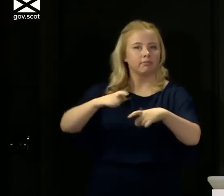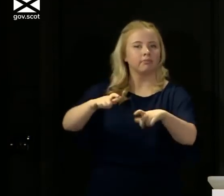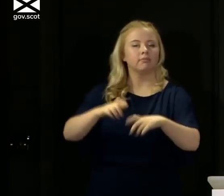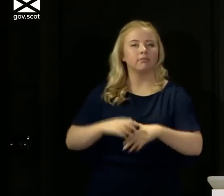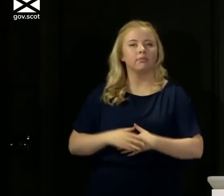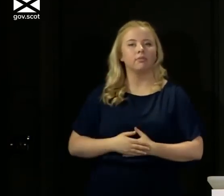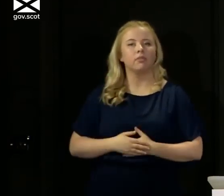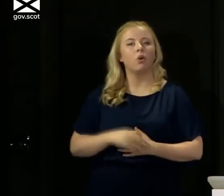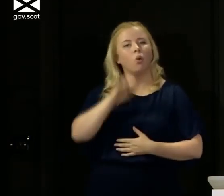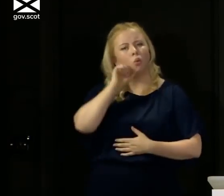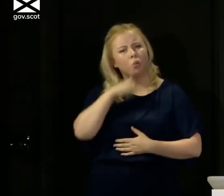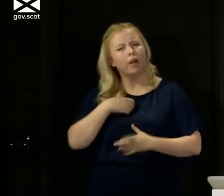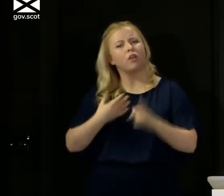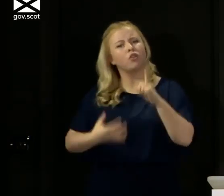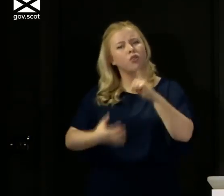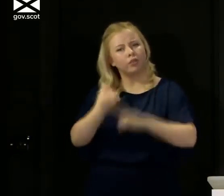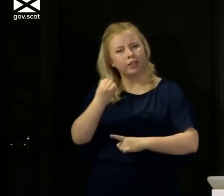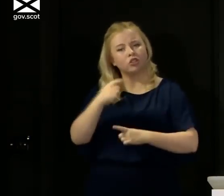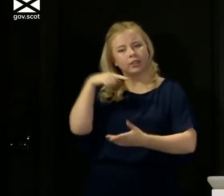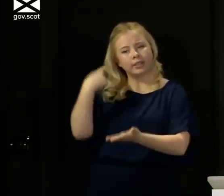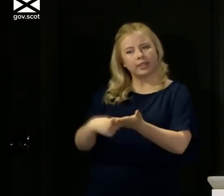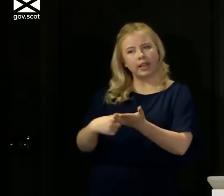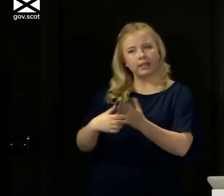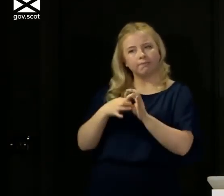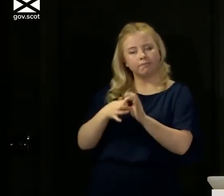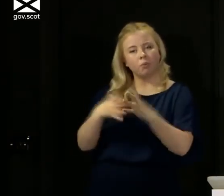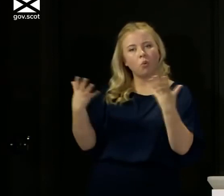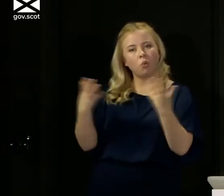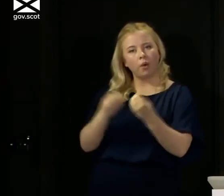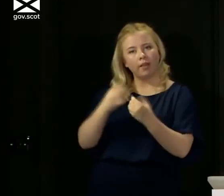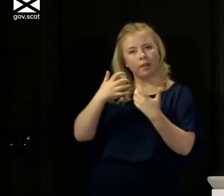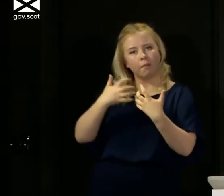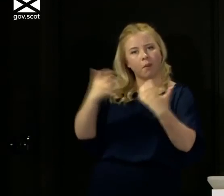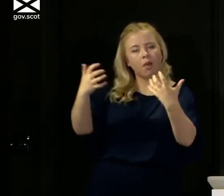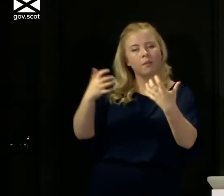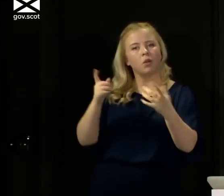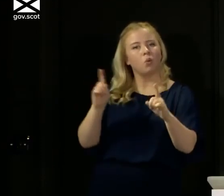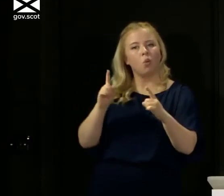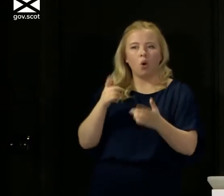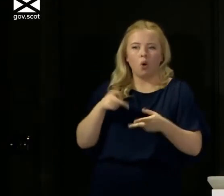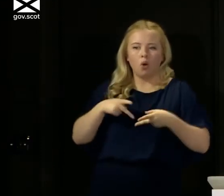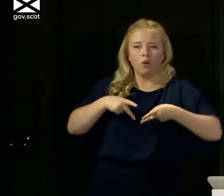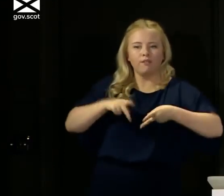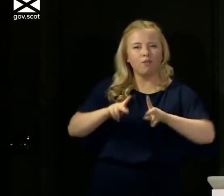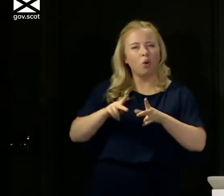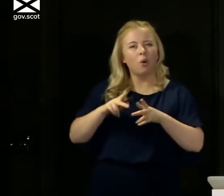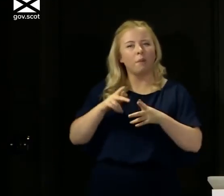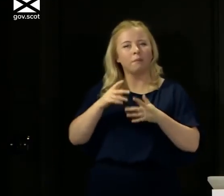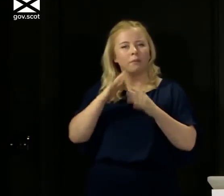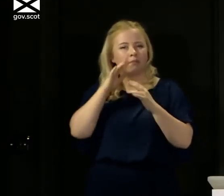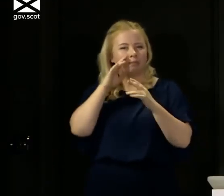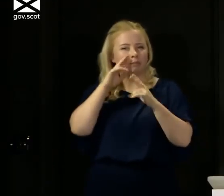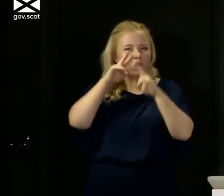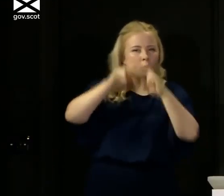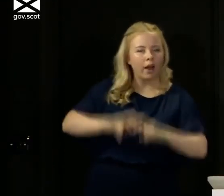to a point where we decide with Parliament exactly what form an inquiry takes, what the remit is, who decides that. We have an Inquiries Act. The Inquiries